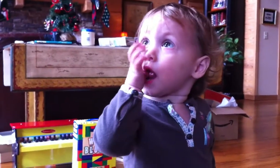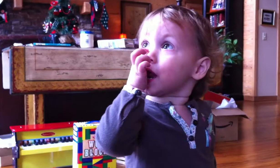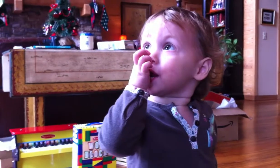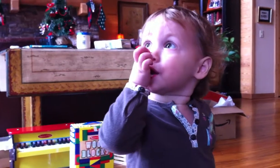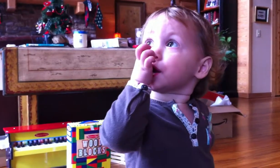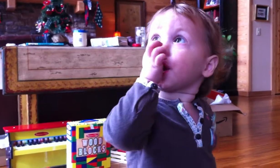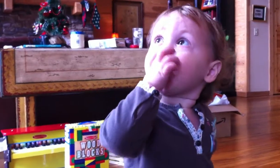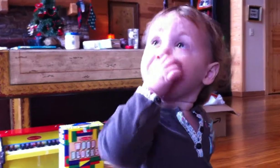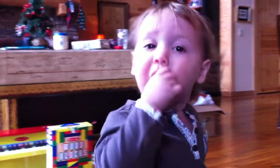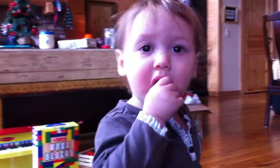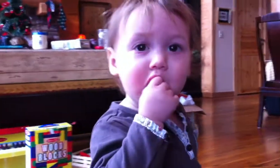We'll try that later. Can you sign bird?